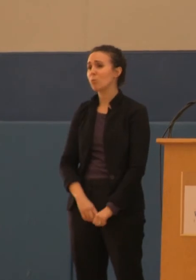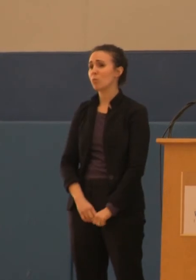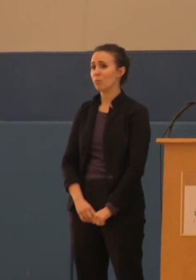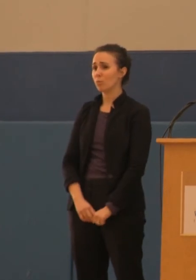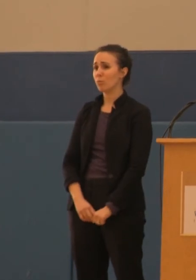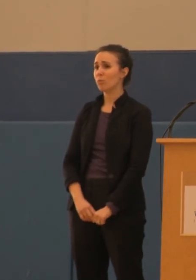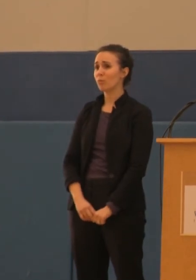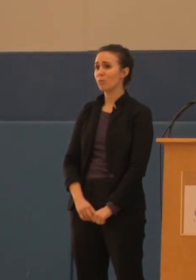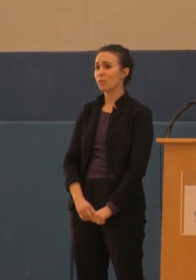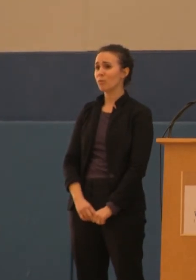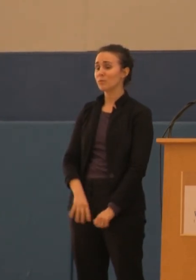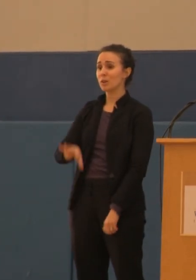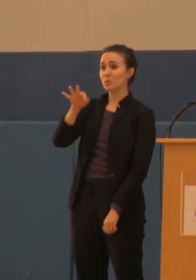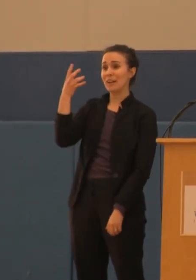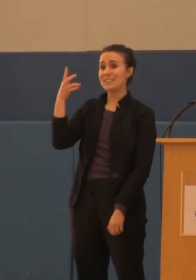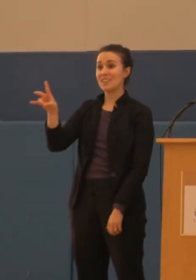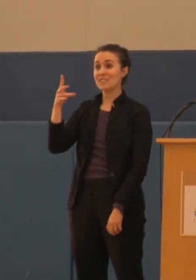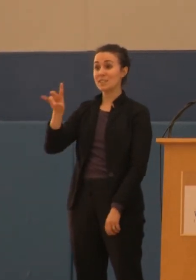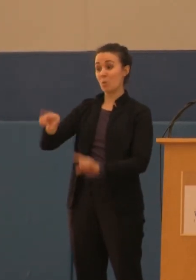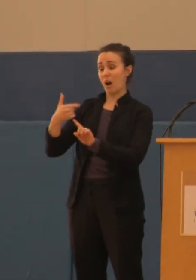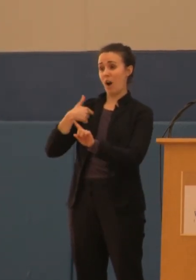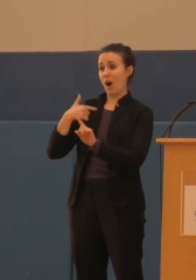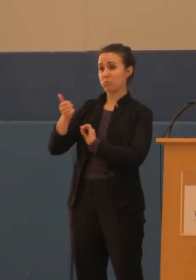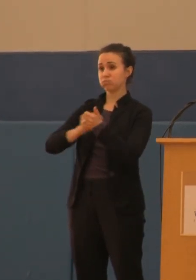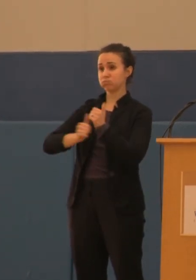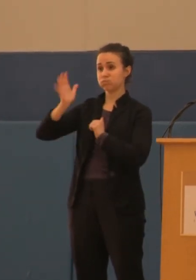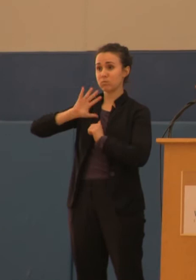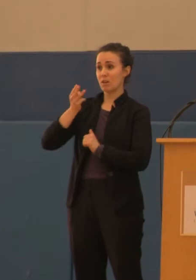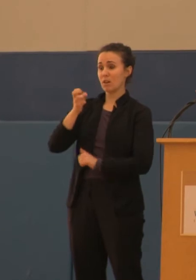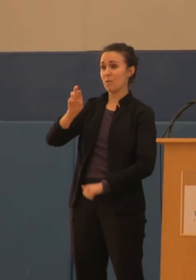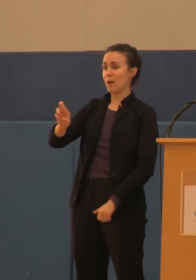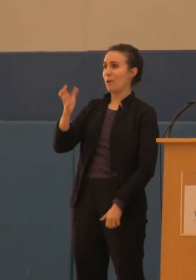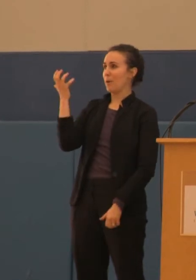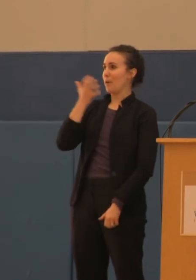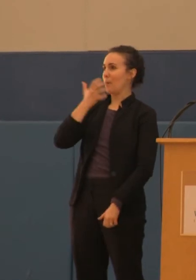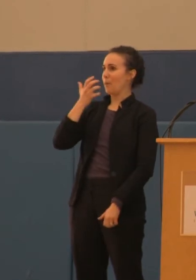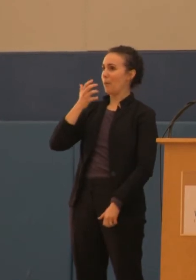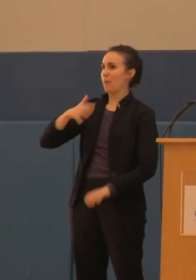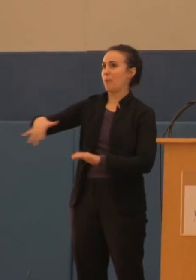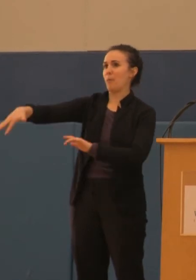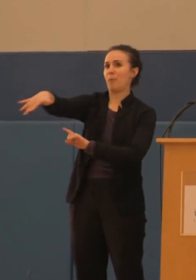a race in 2017 for mayor, it was all around me.